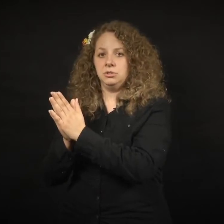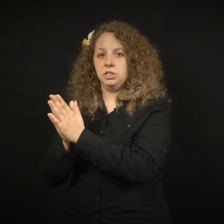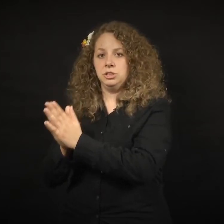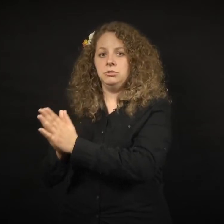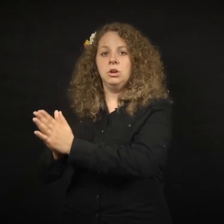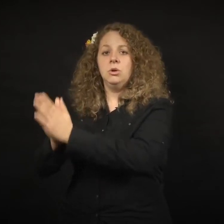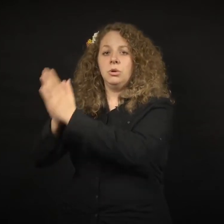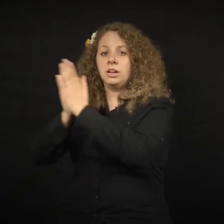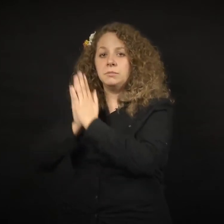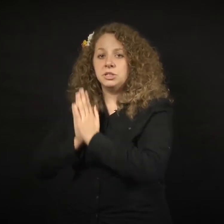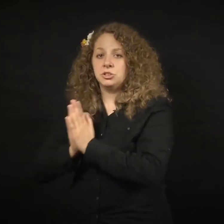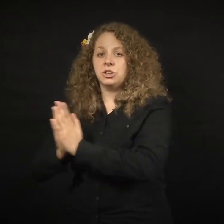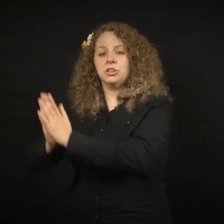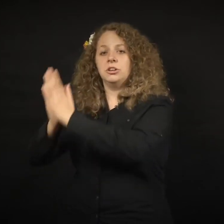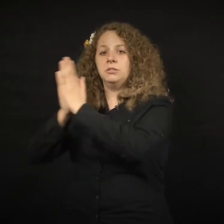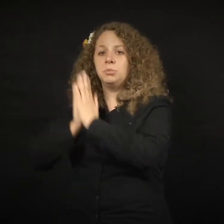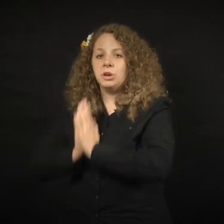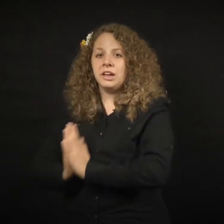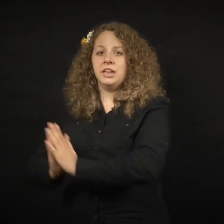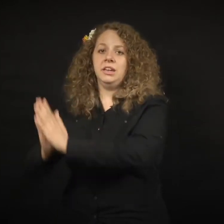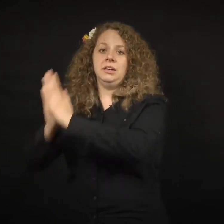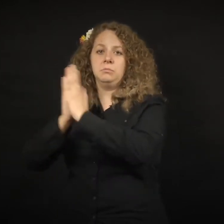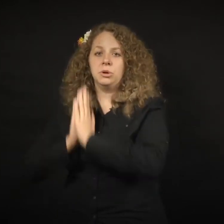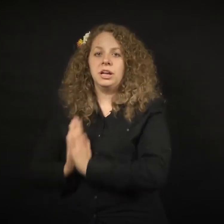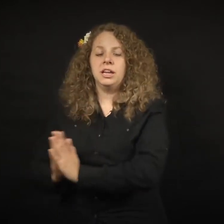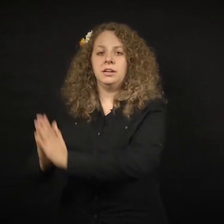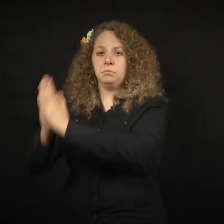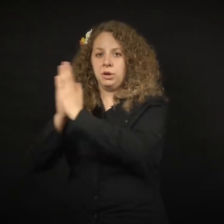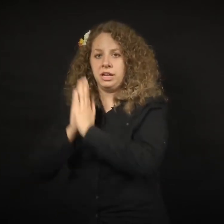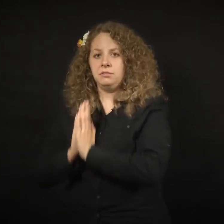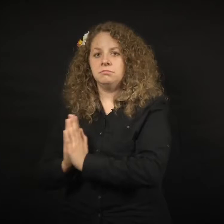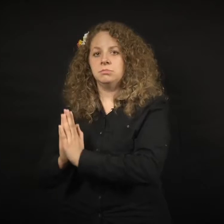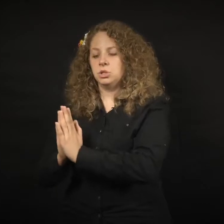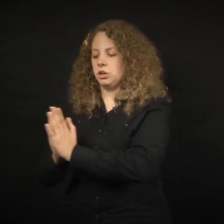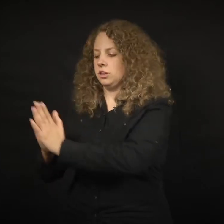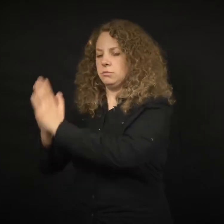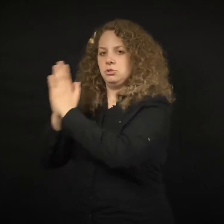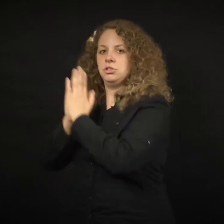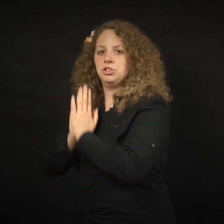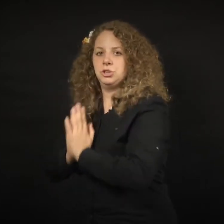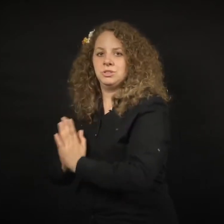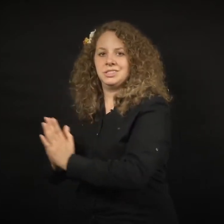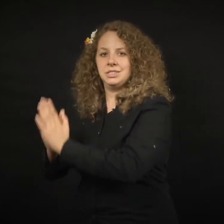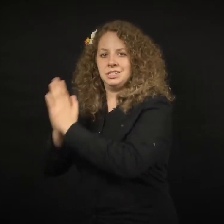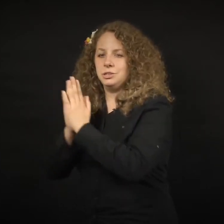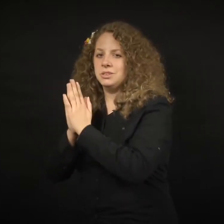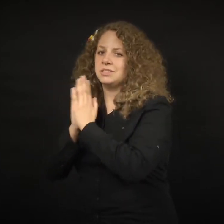continually do. Or it can be circular, praying and praying and praying. Circular motion shows it's continuous, so